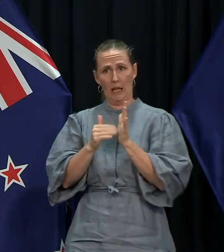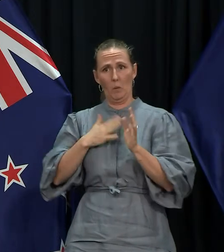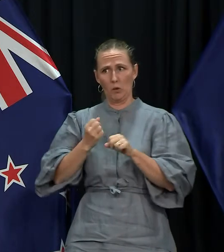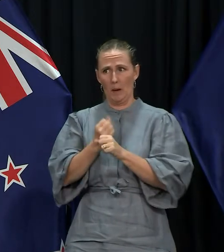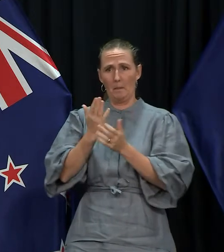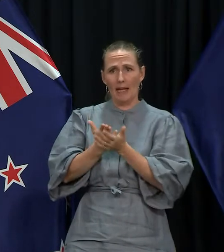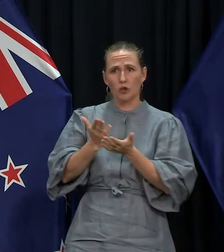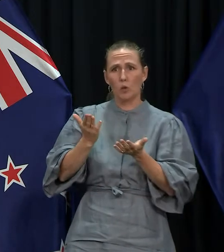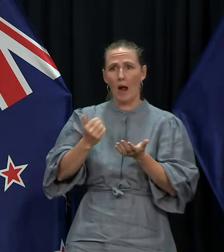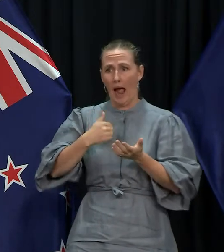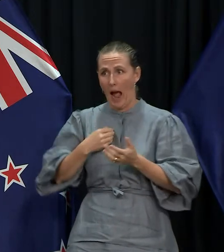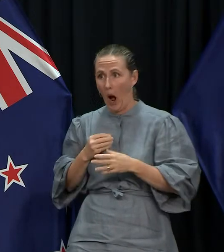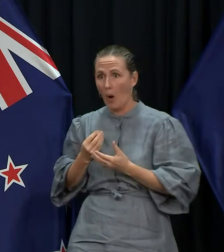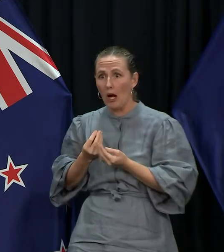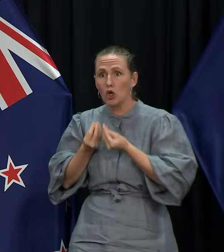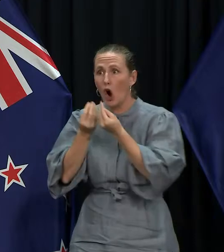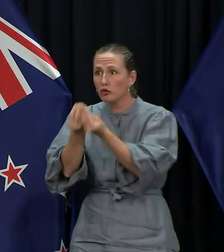have